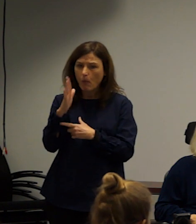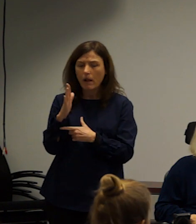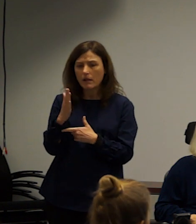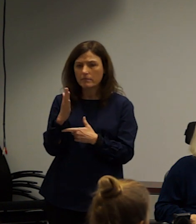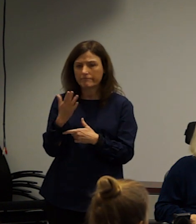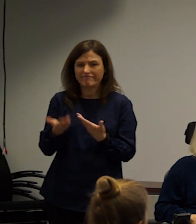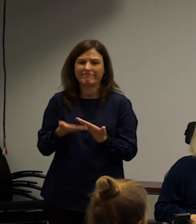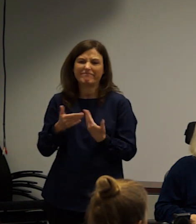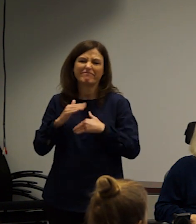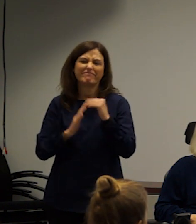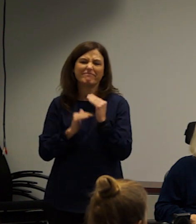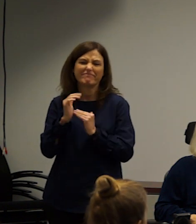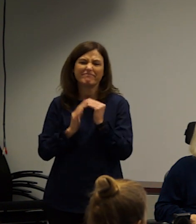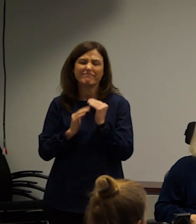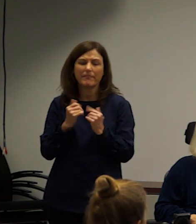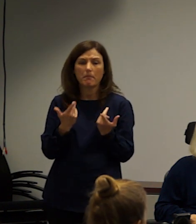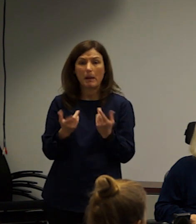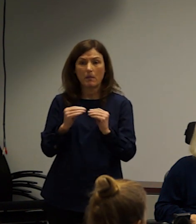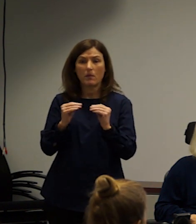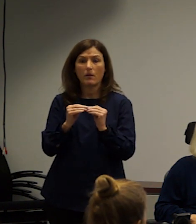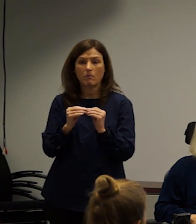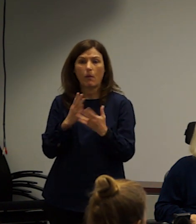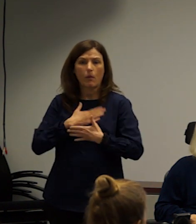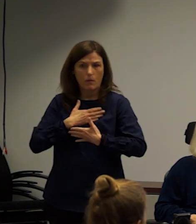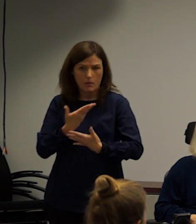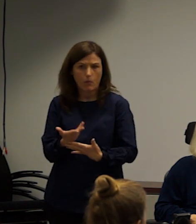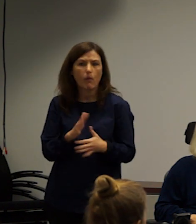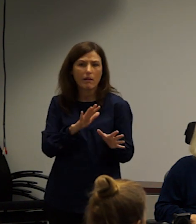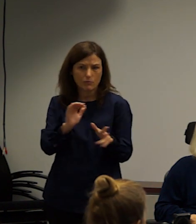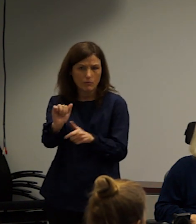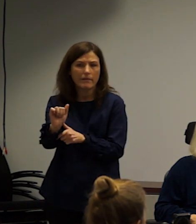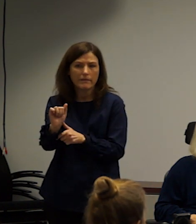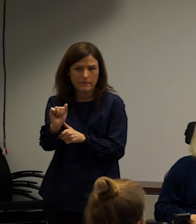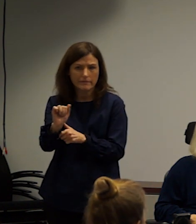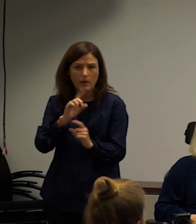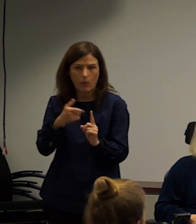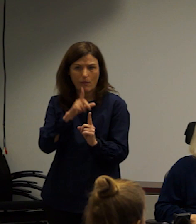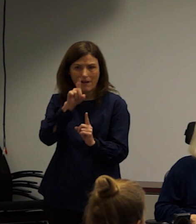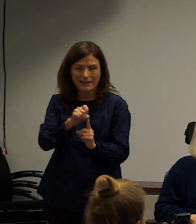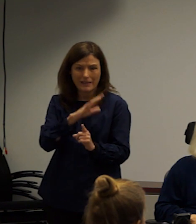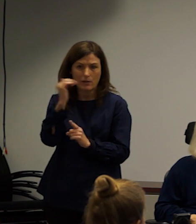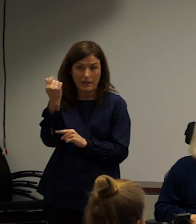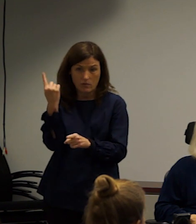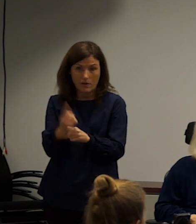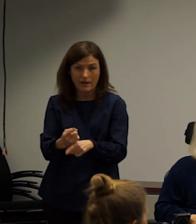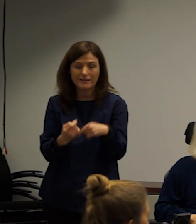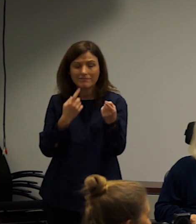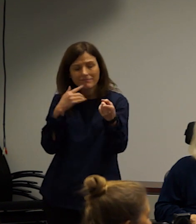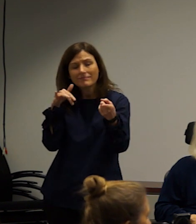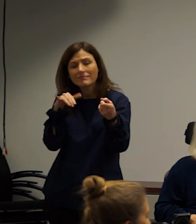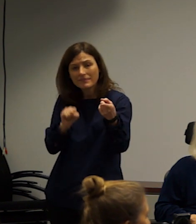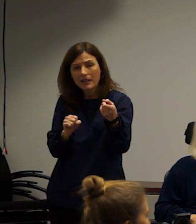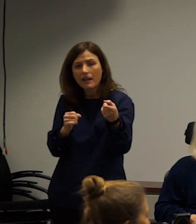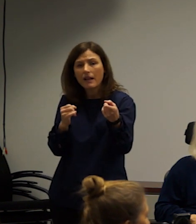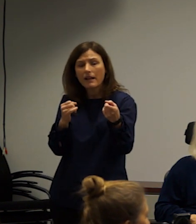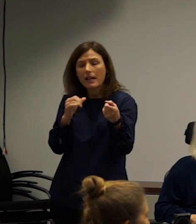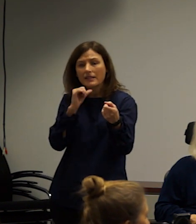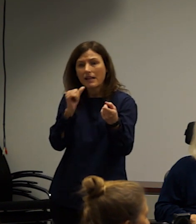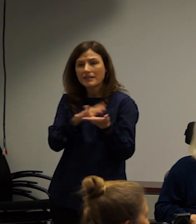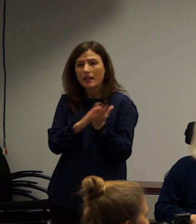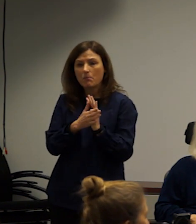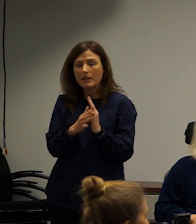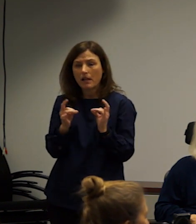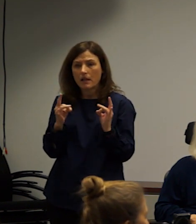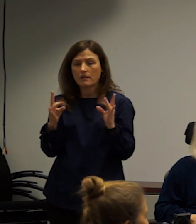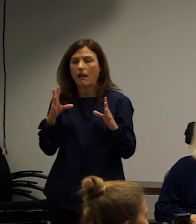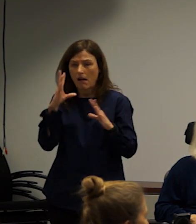relatively comfortable. Perhaps they would have been a little bit more willing to go when they needed to go. Right, so that it's right. Not, it doesn't become a trauma on